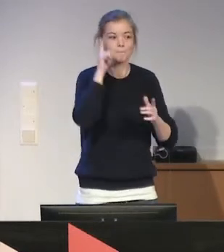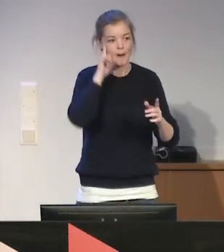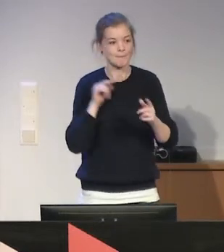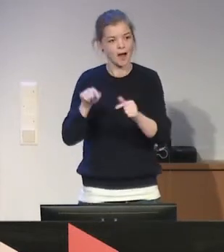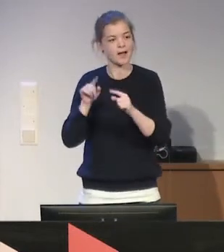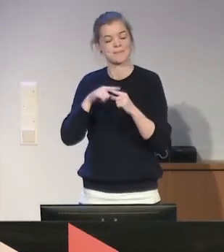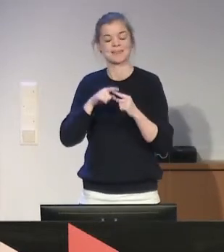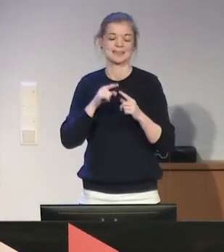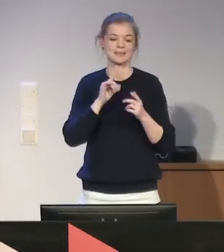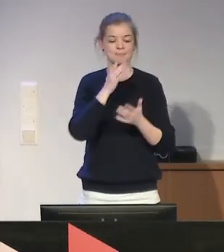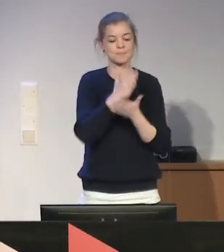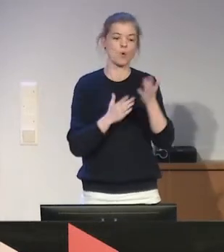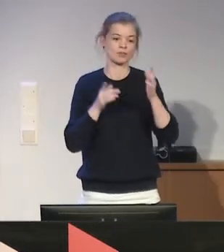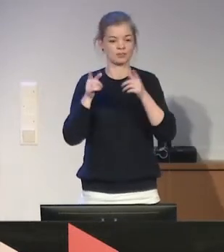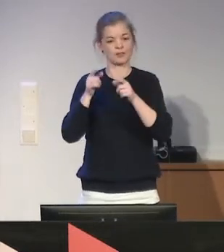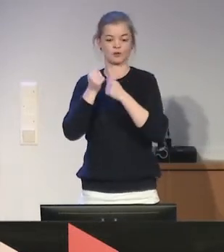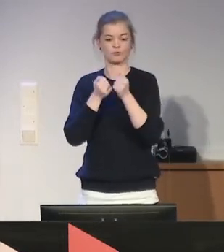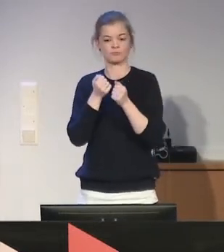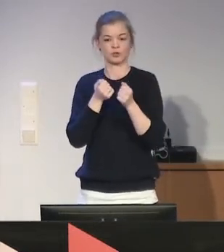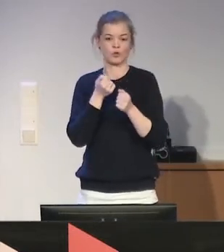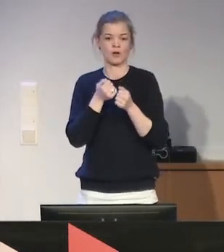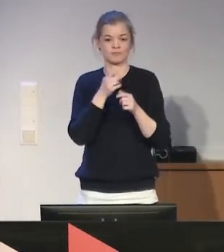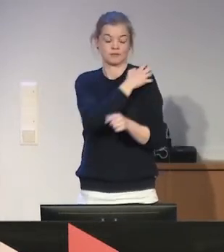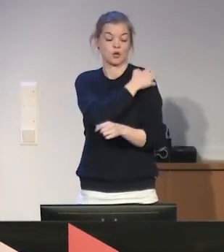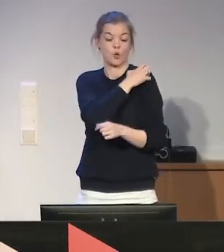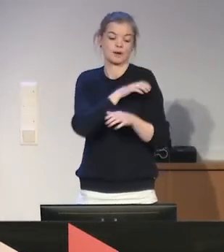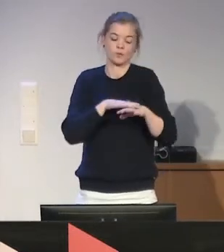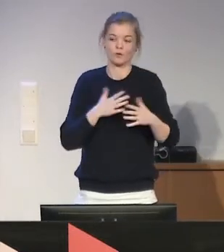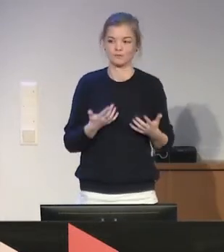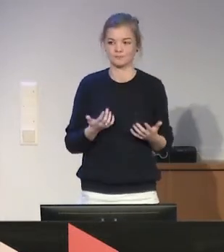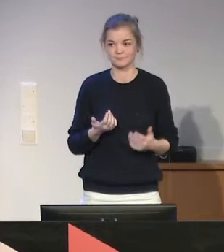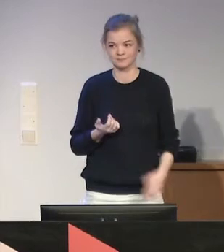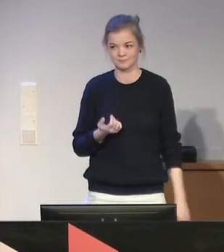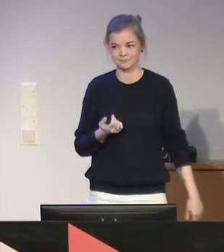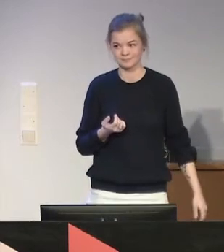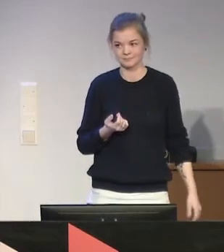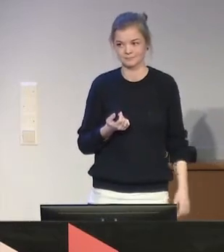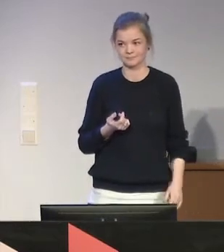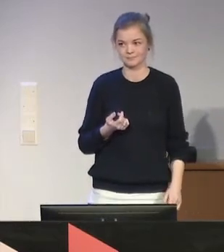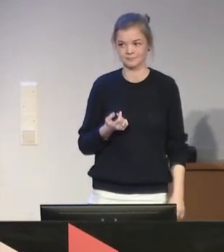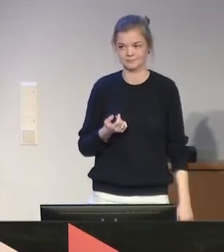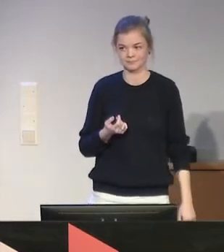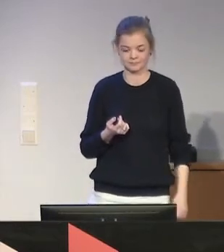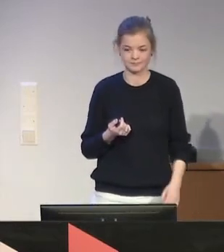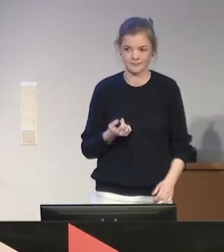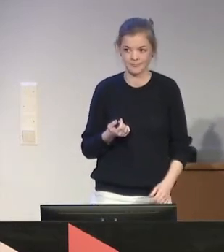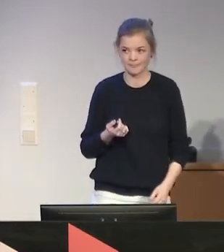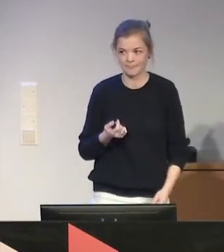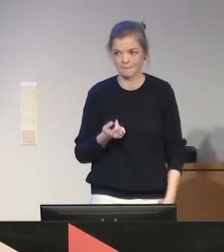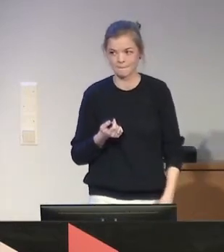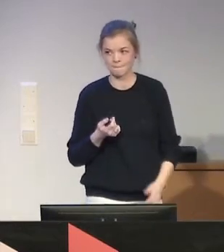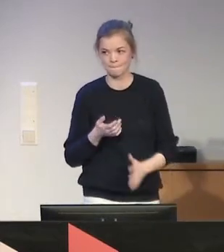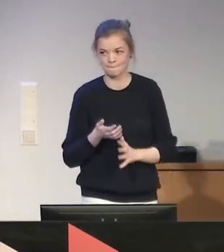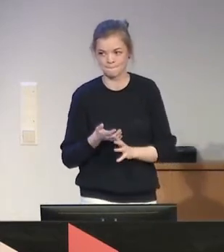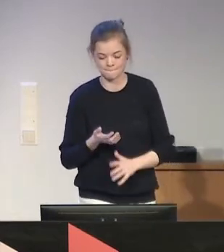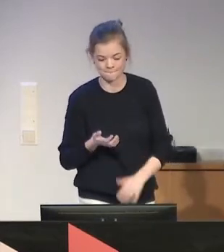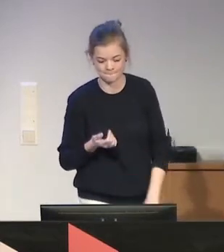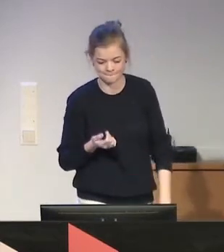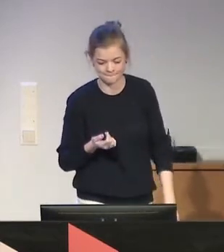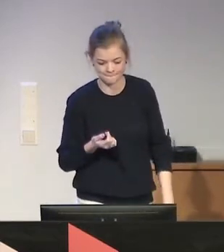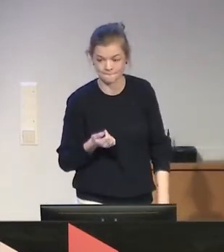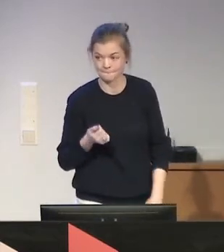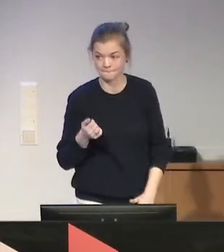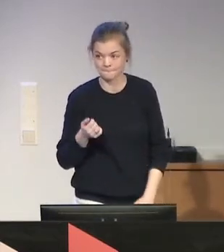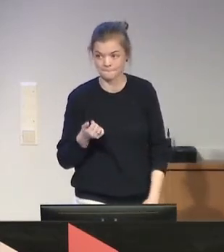signs. Yeah, he was trying to refer to his father by using this sign that looked like bathroom for me, but he was actually trying to show me how his father is greeting